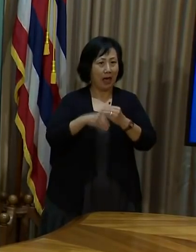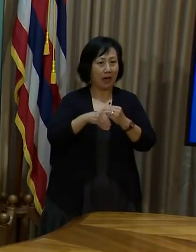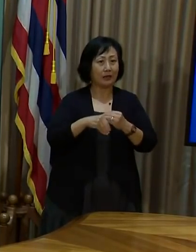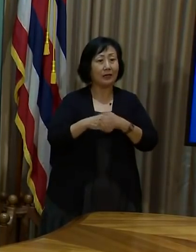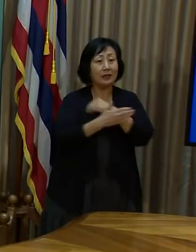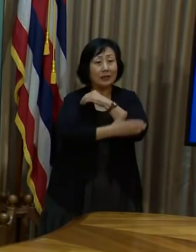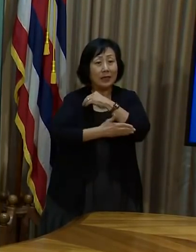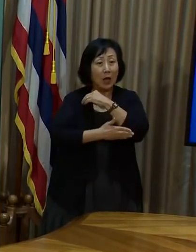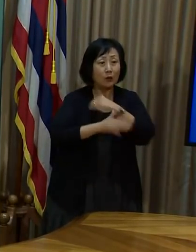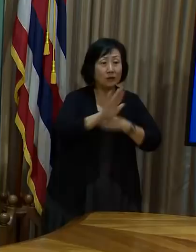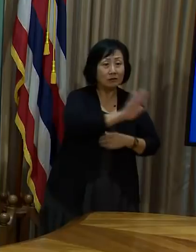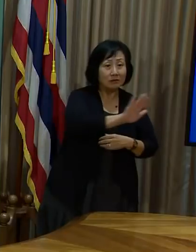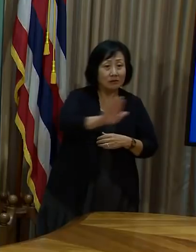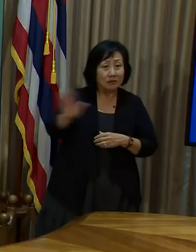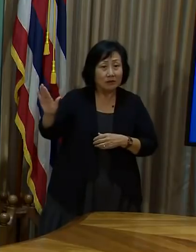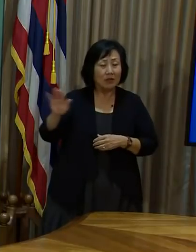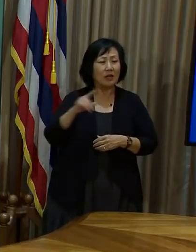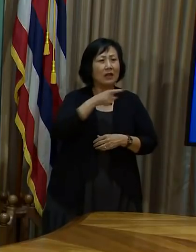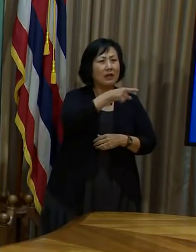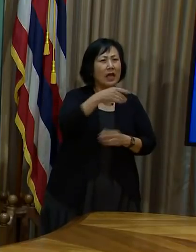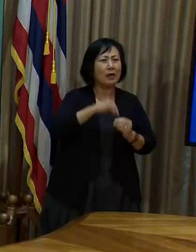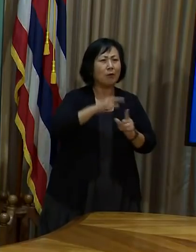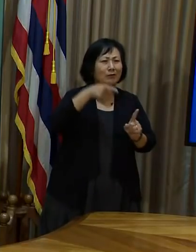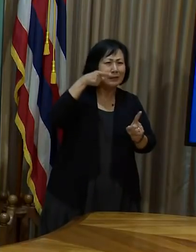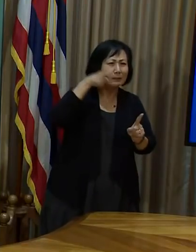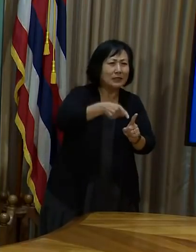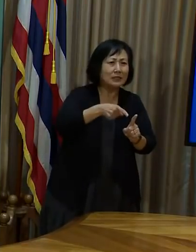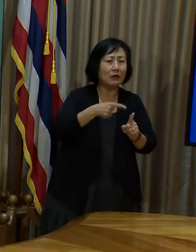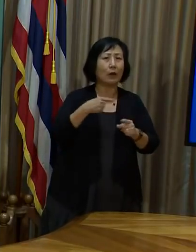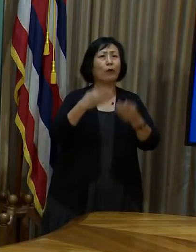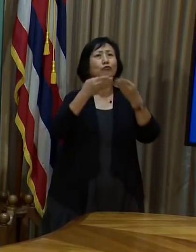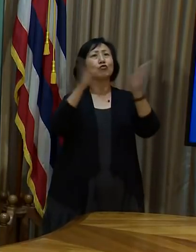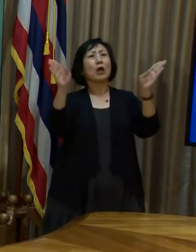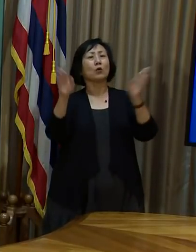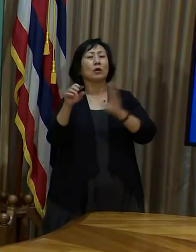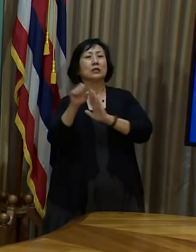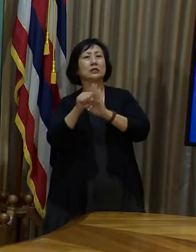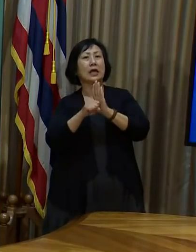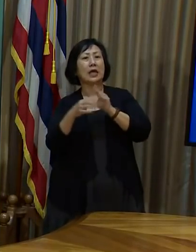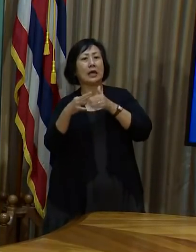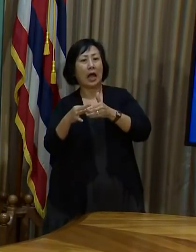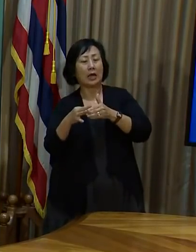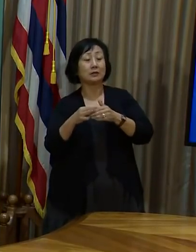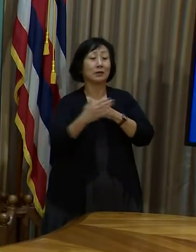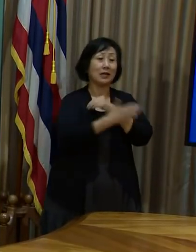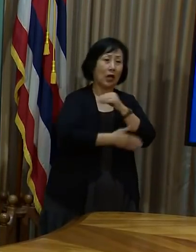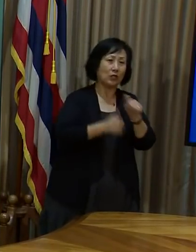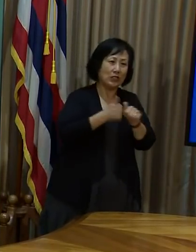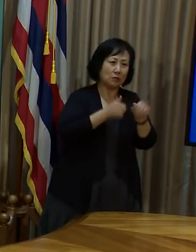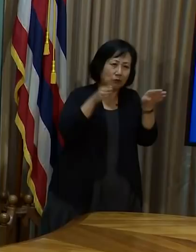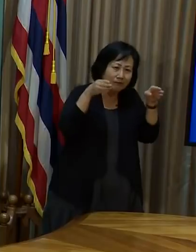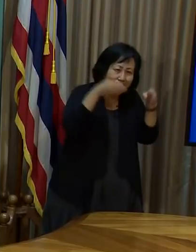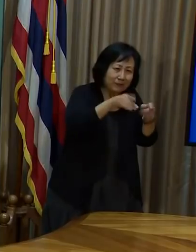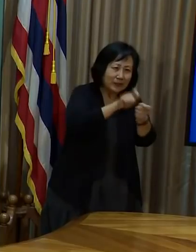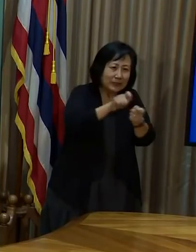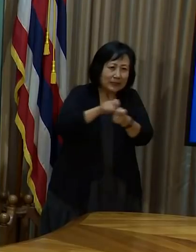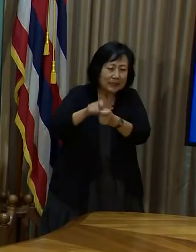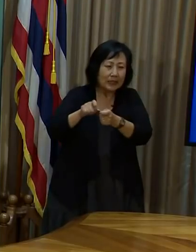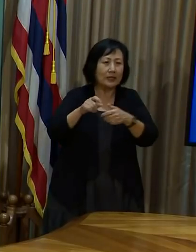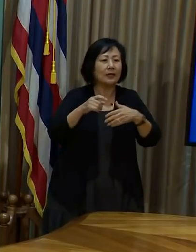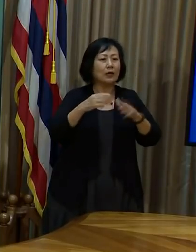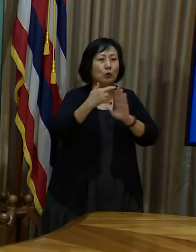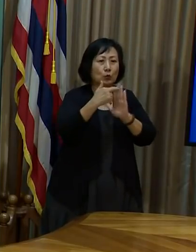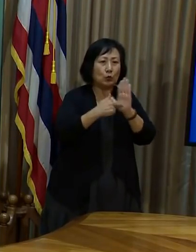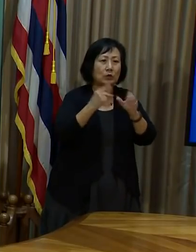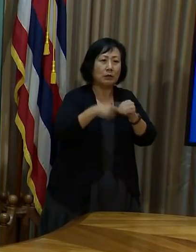counties still have more specific guidance regarding weddings and structured events. And